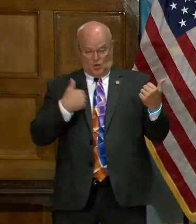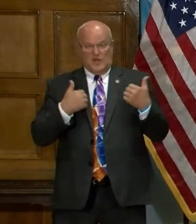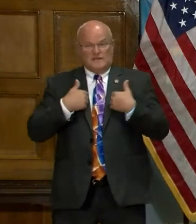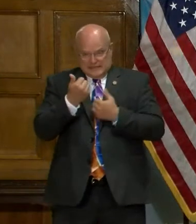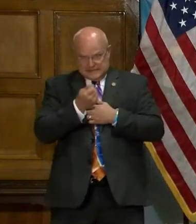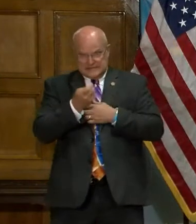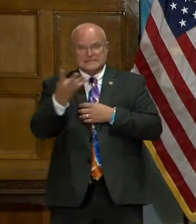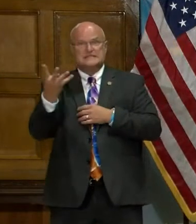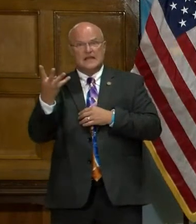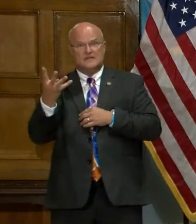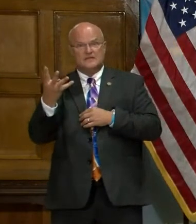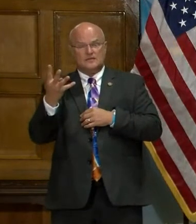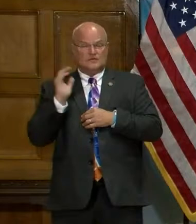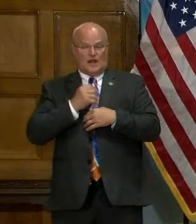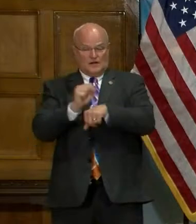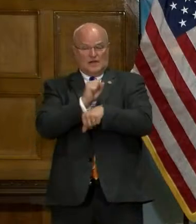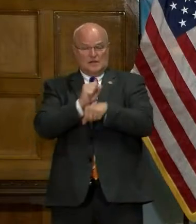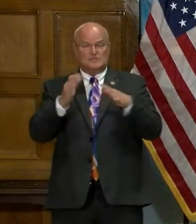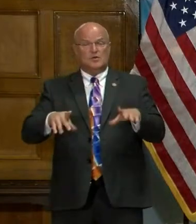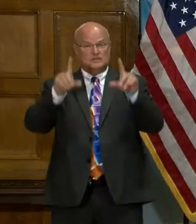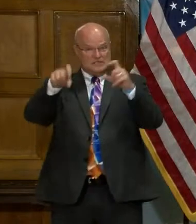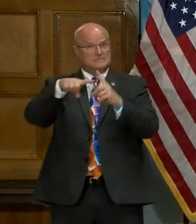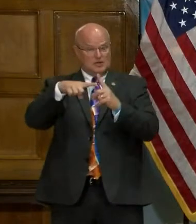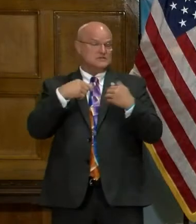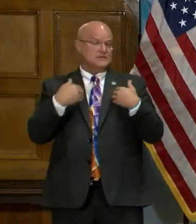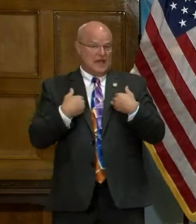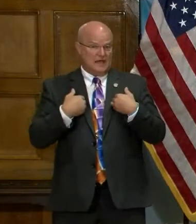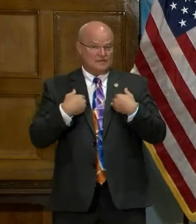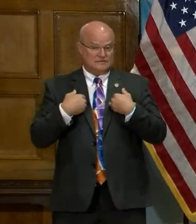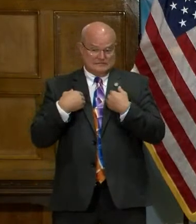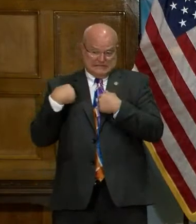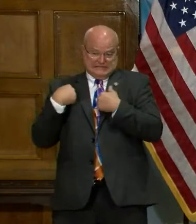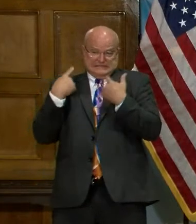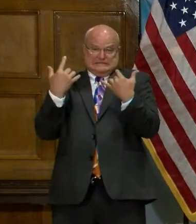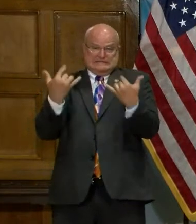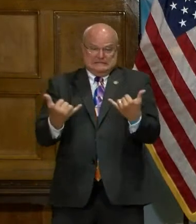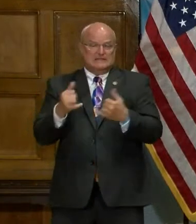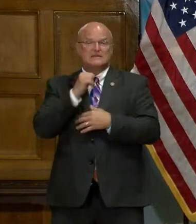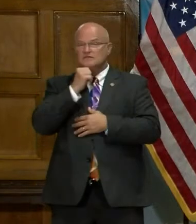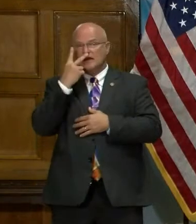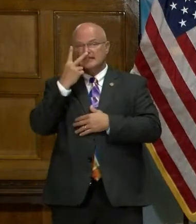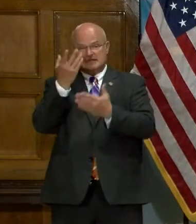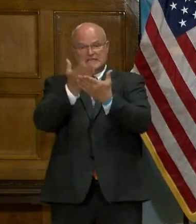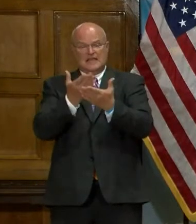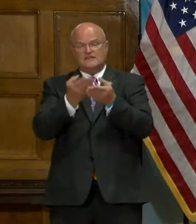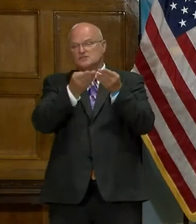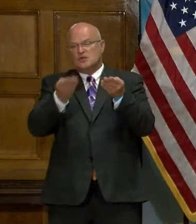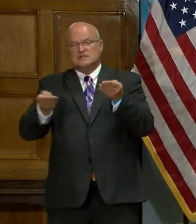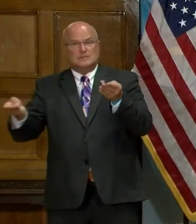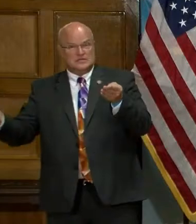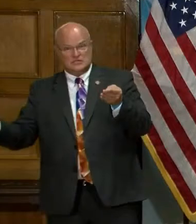had a number of our employees test positive. Up to this point, we've not seen evidence of